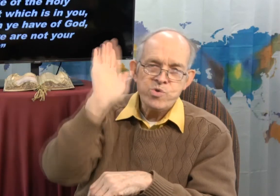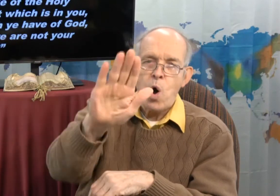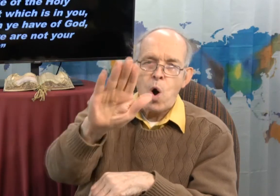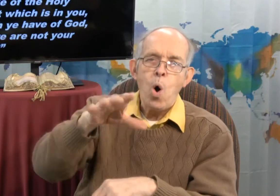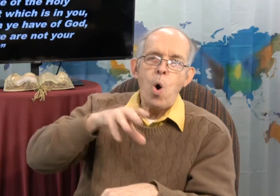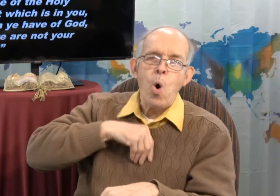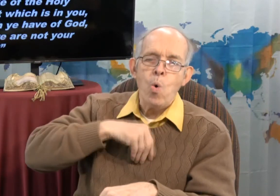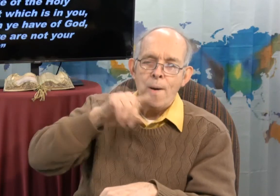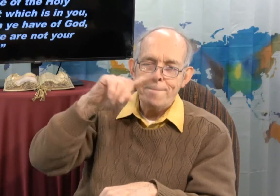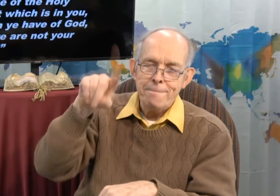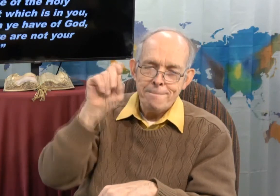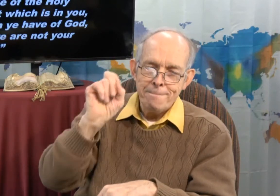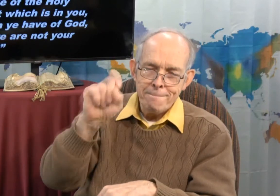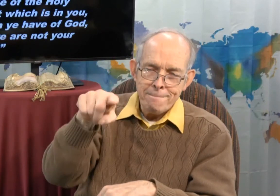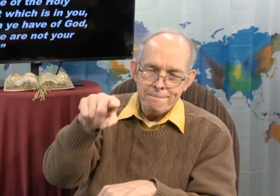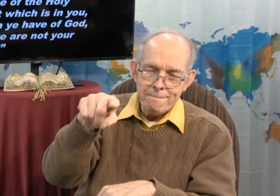your own.